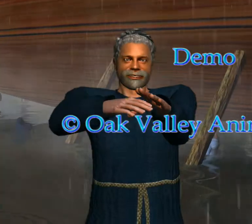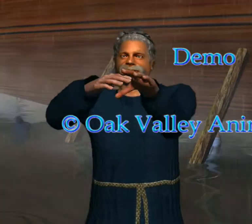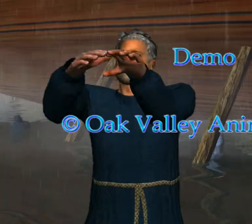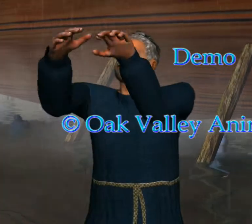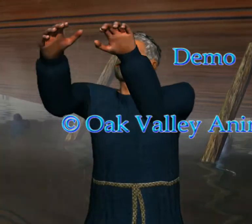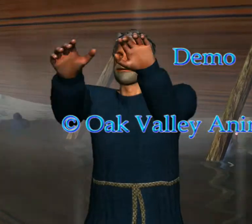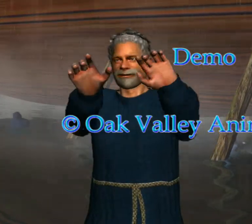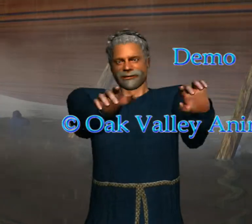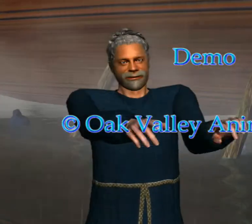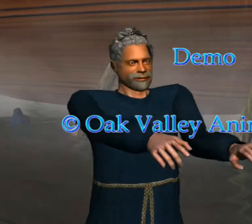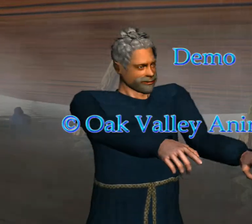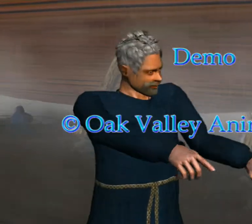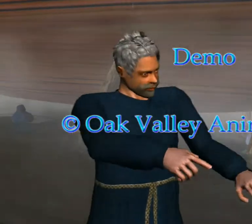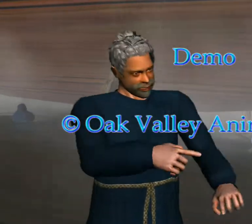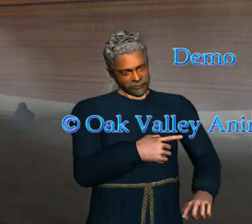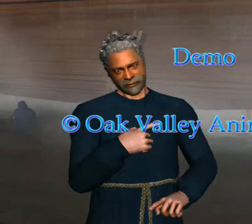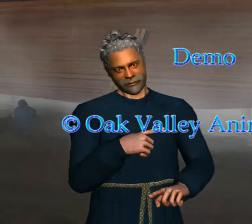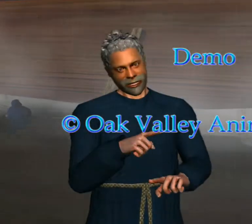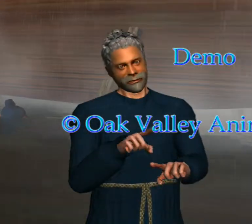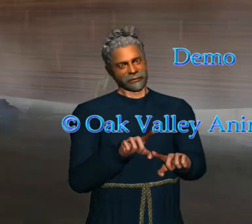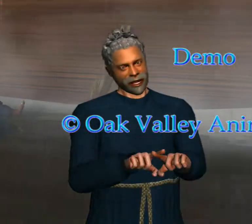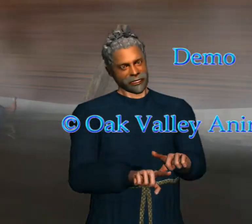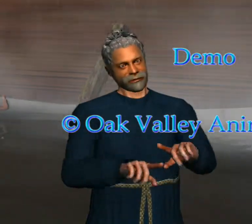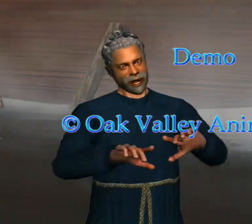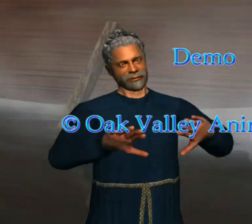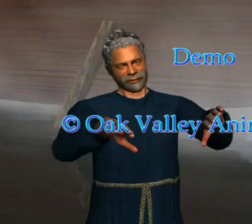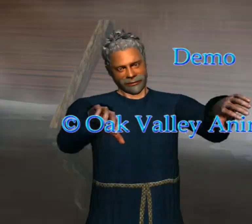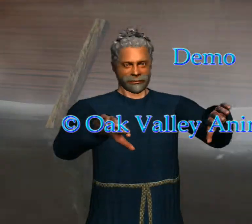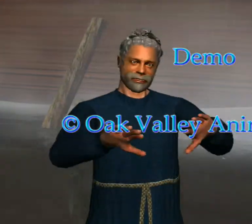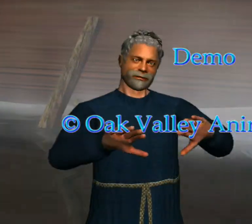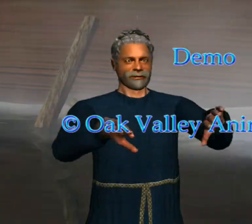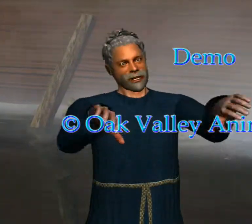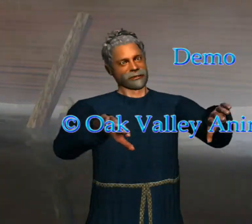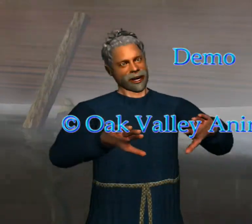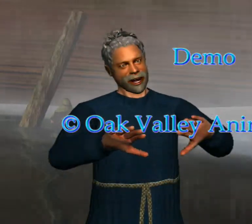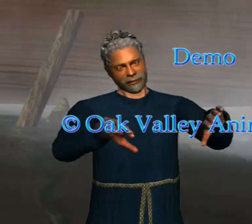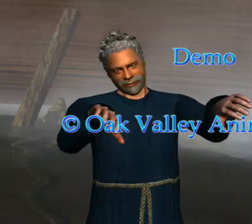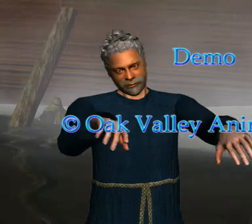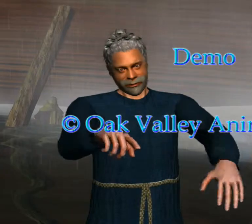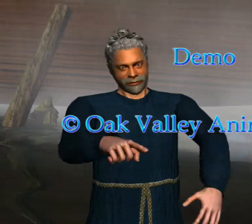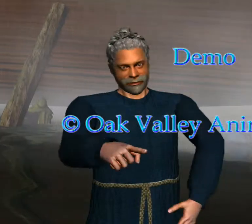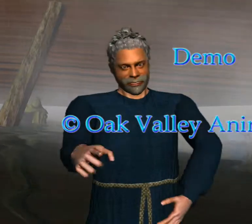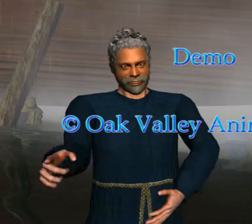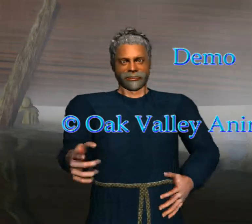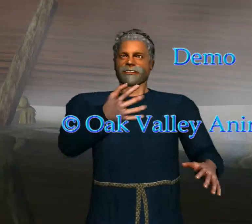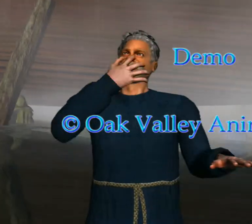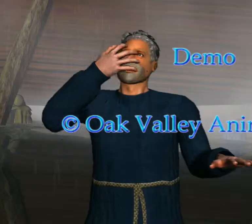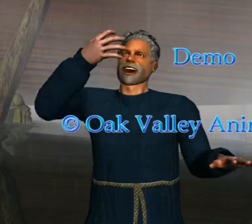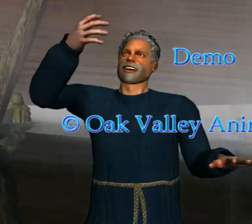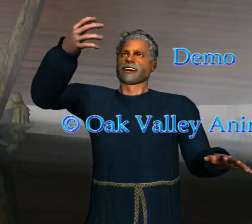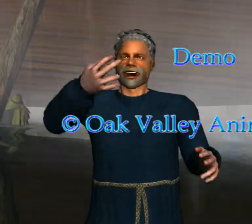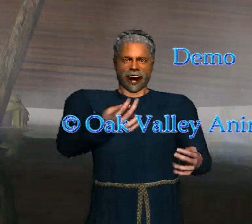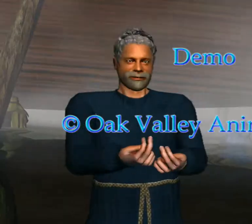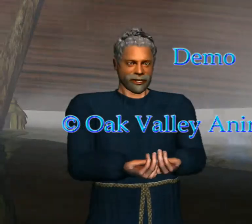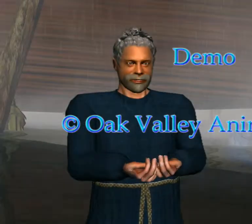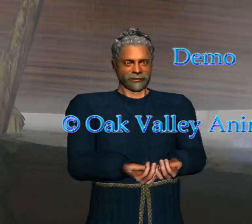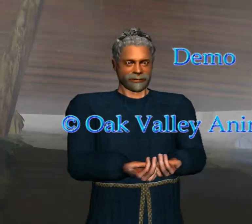in. The rain is pouring down, I can't swim. And they